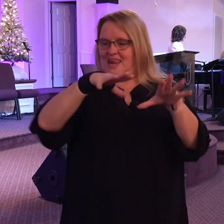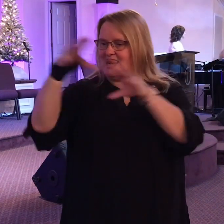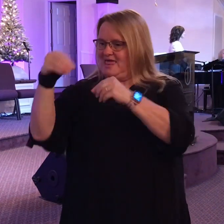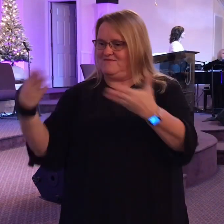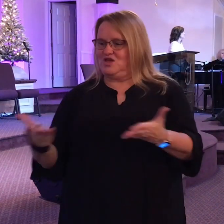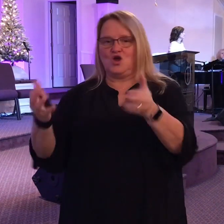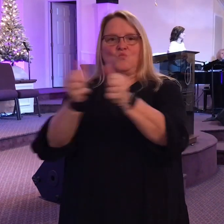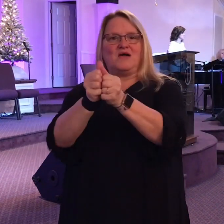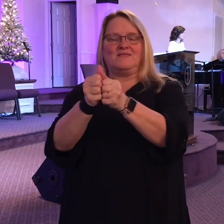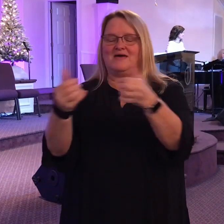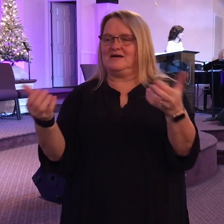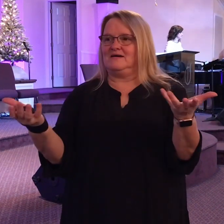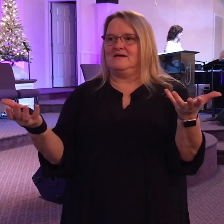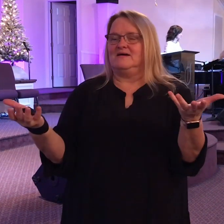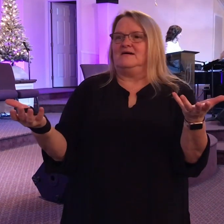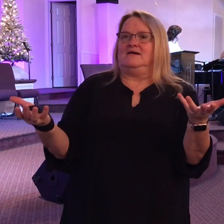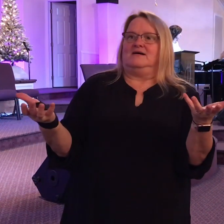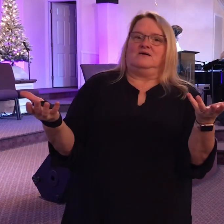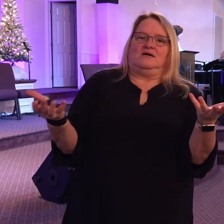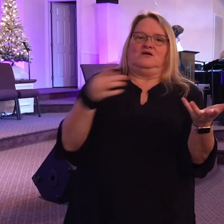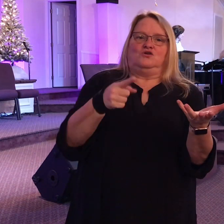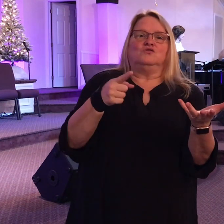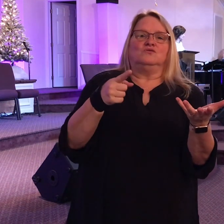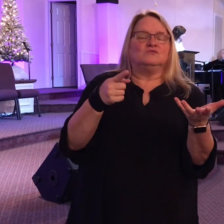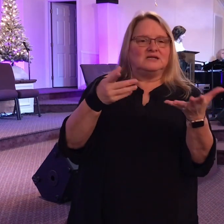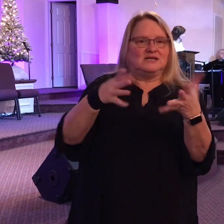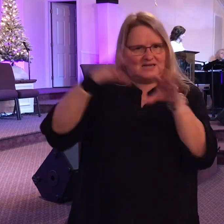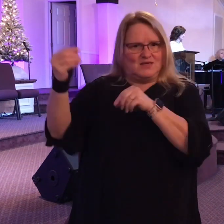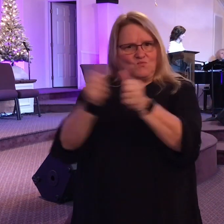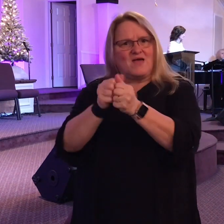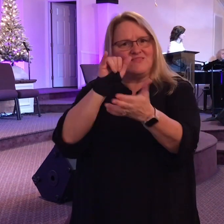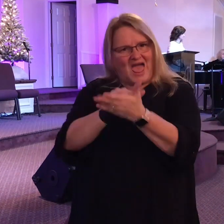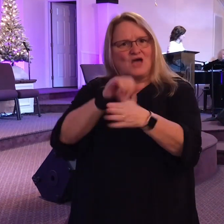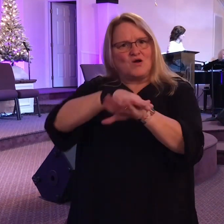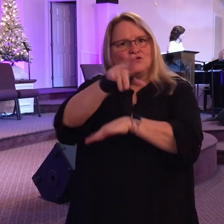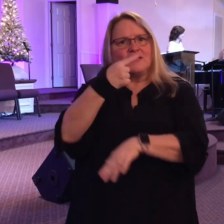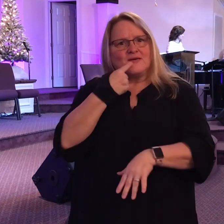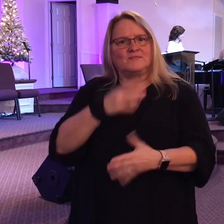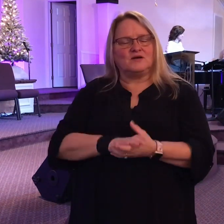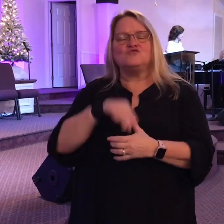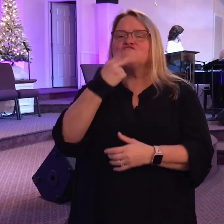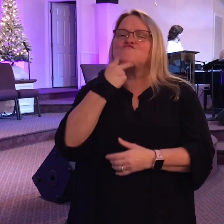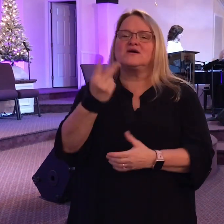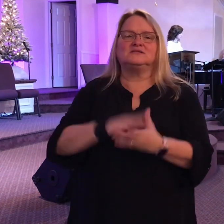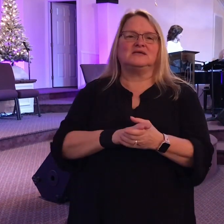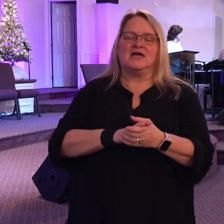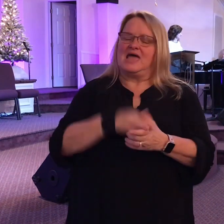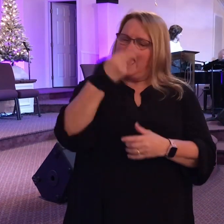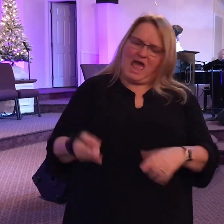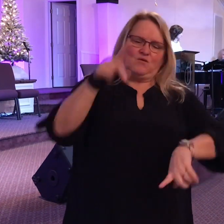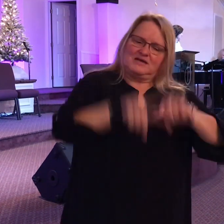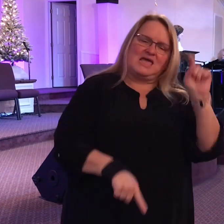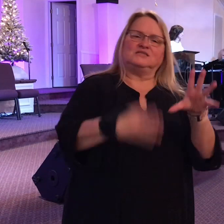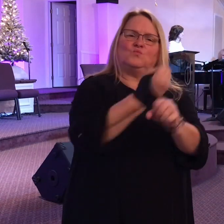anything on your lips, leave with that. Hell can't win. Amen. How long